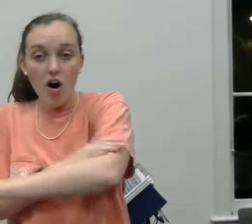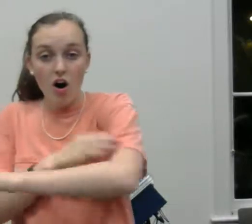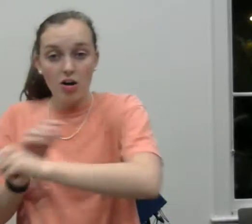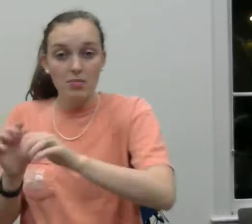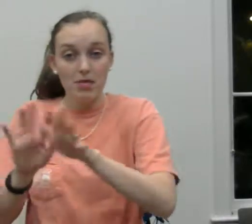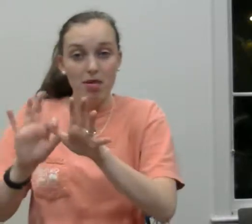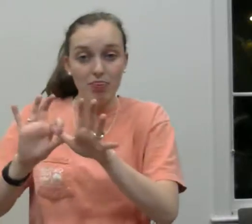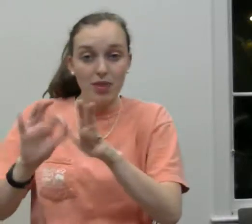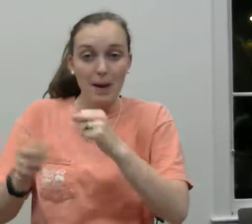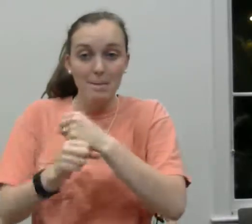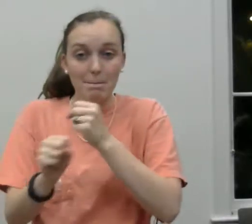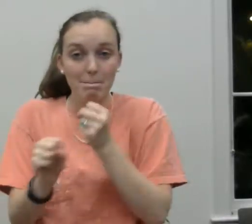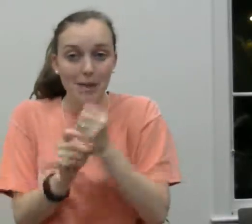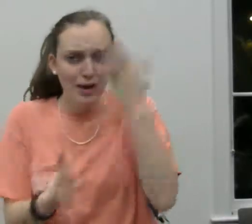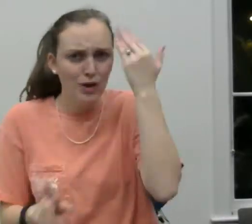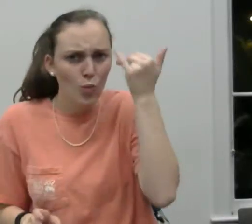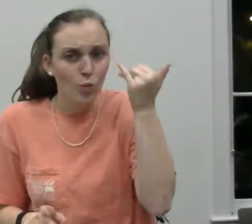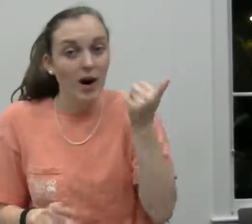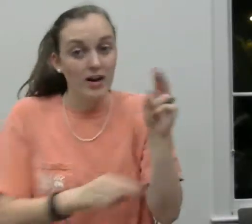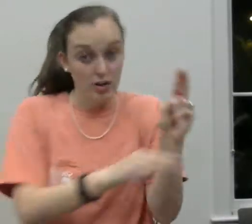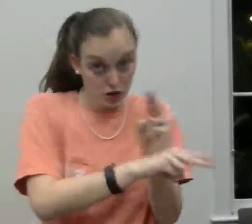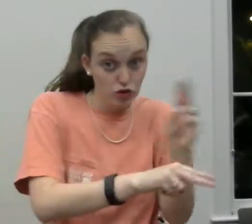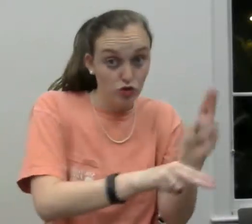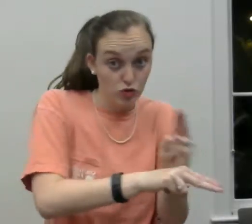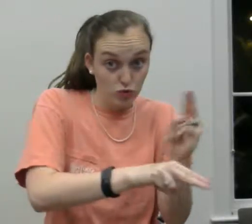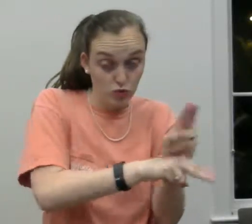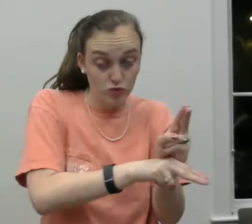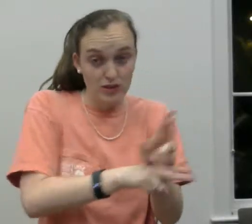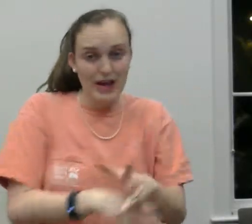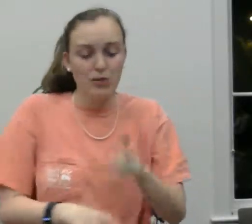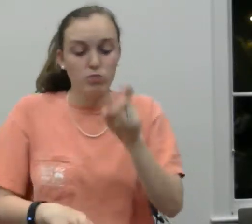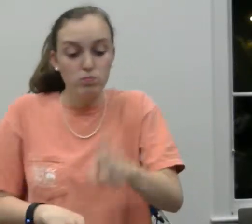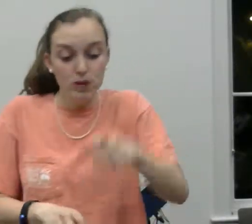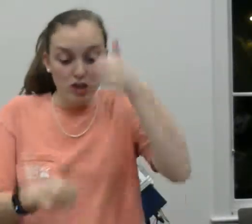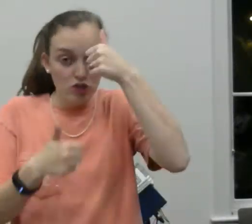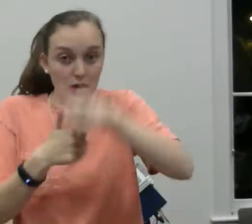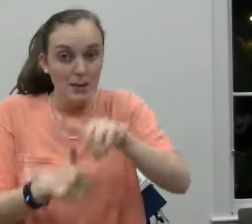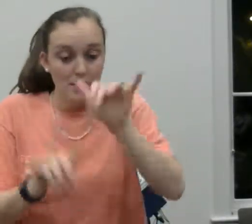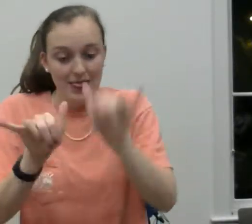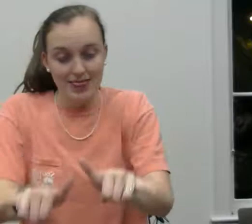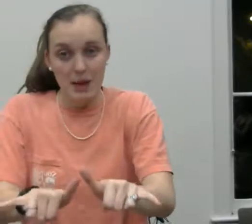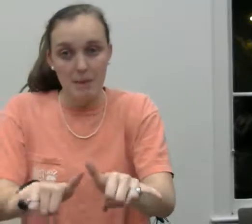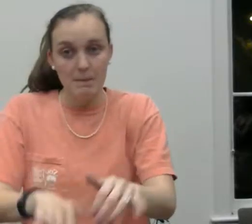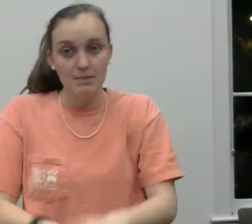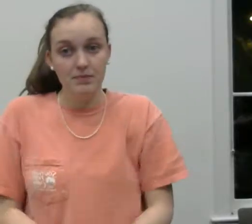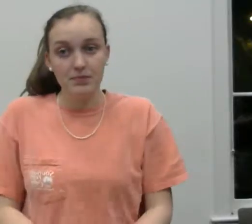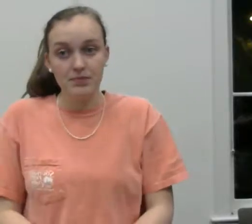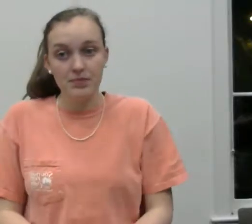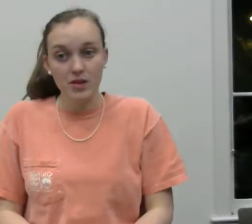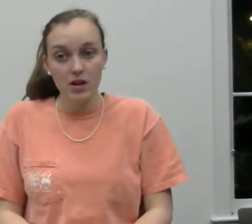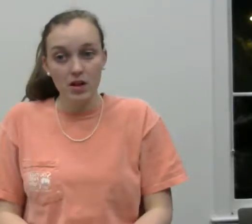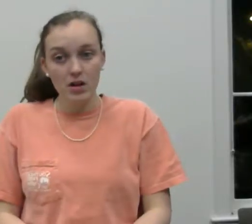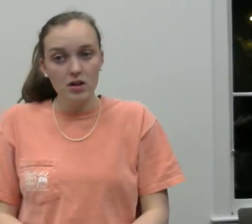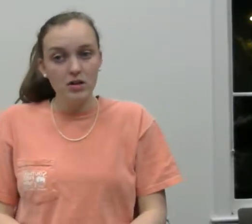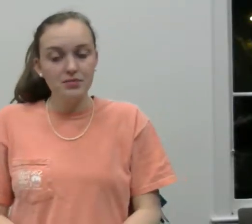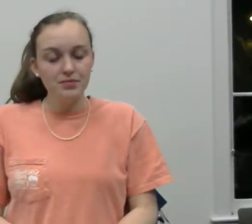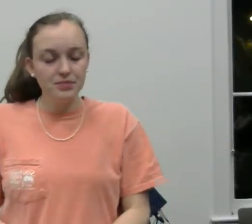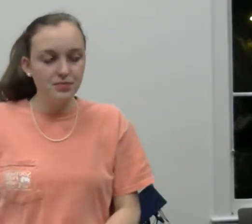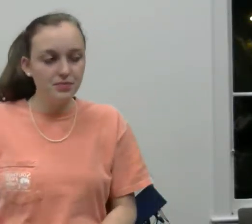that I really want to reiterate, and I want you to learn and remember in this course. We're also going to be talking about how life is